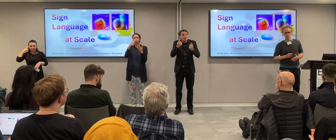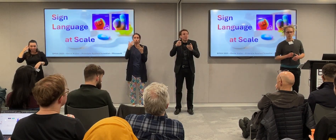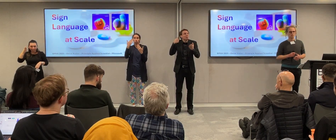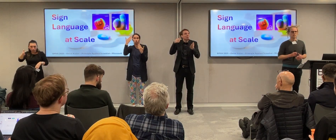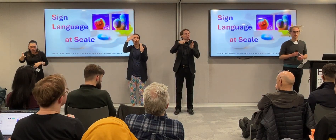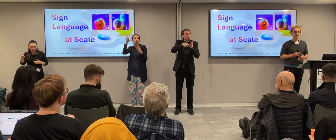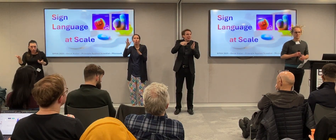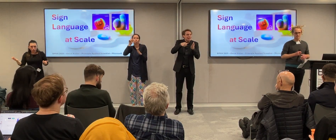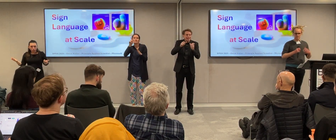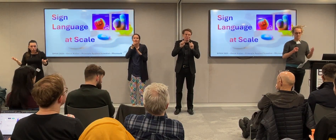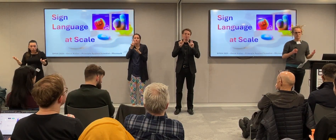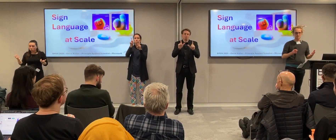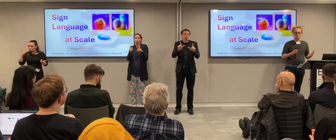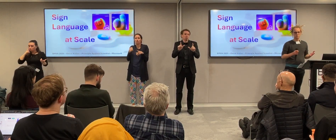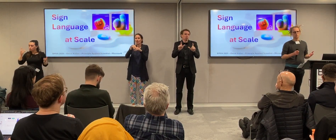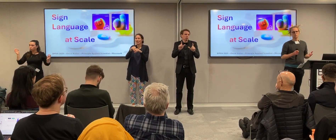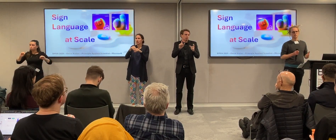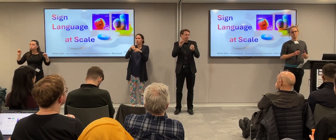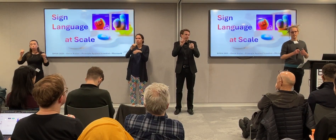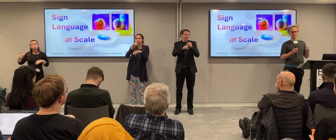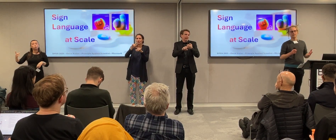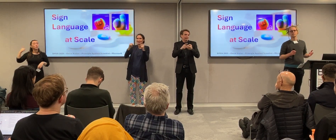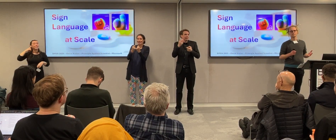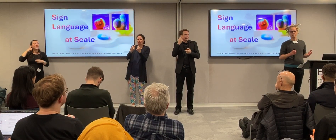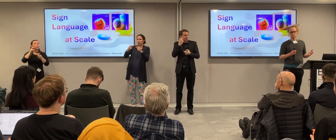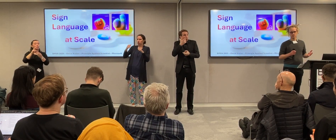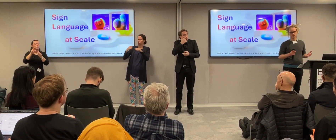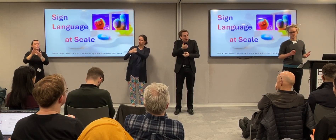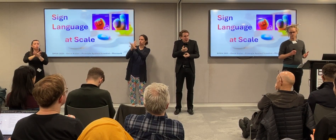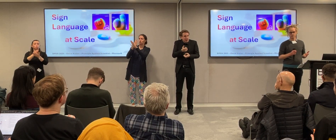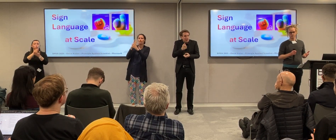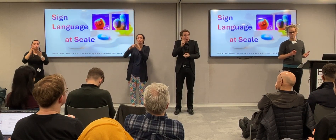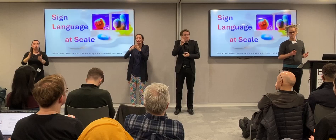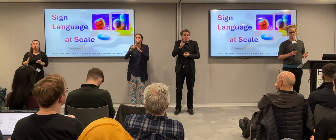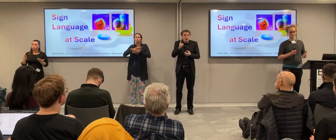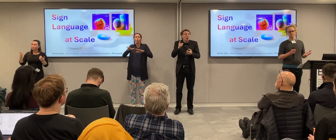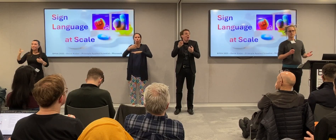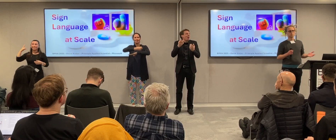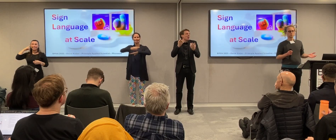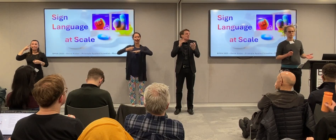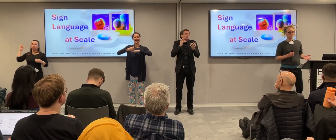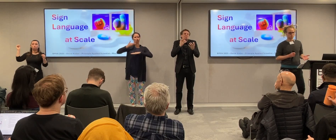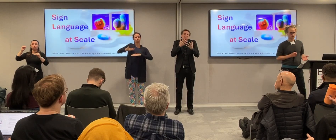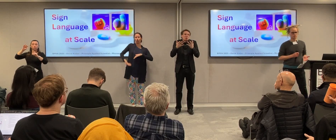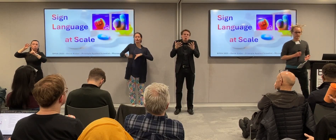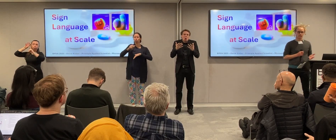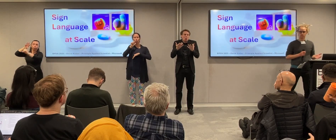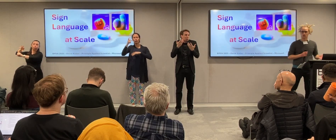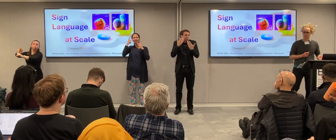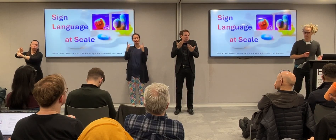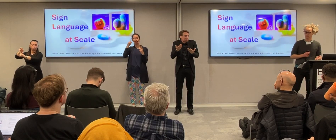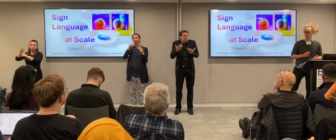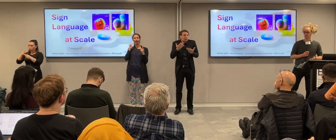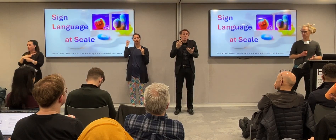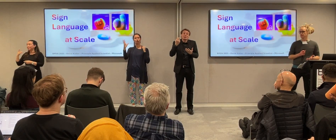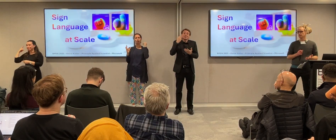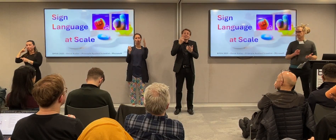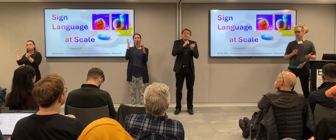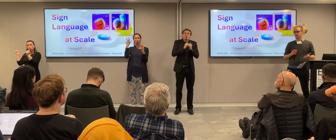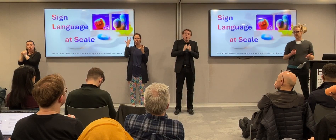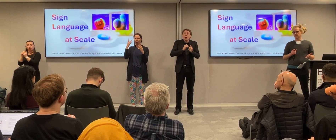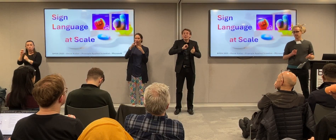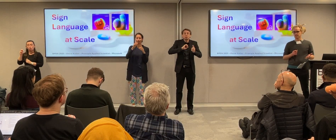in that call, these people will not get any stage presence. Like instead, what my deaf colleagues have told